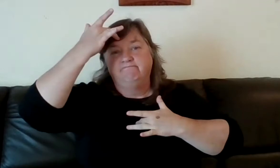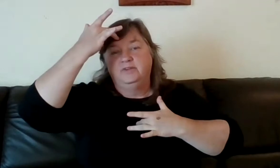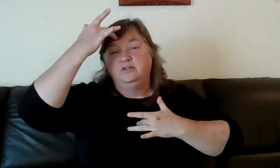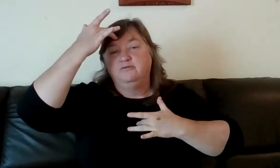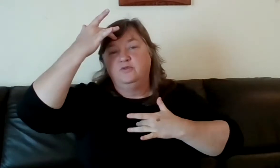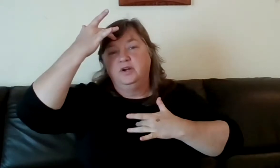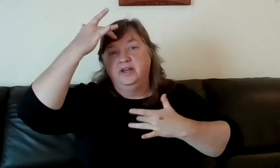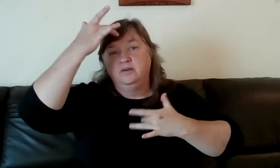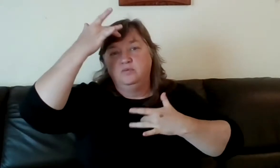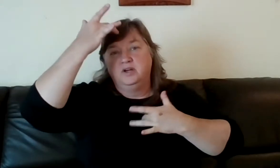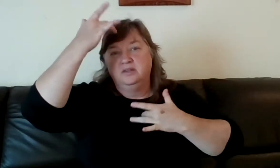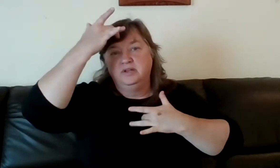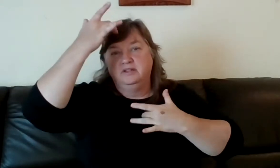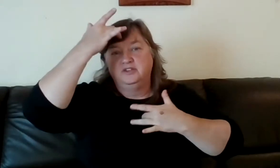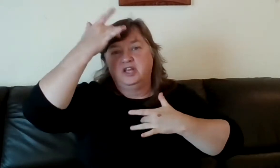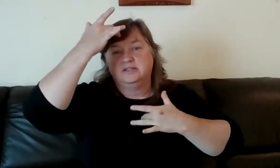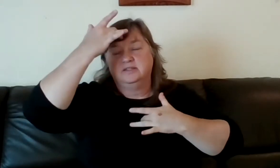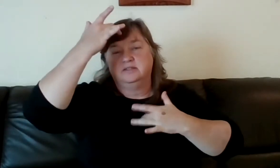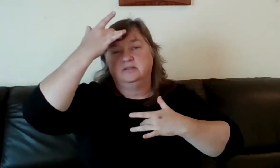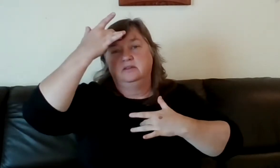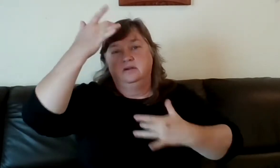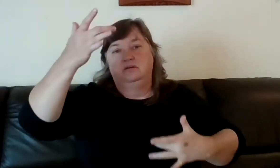One at your forehead, one in the middle of your chest.